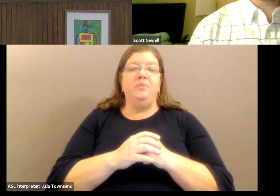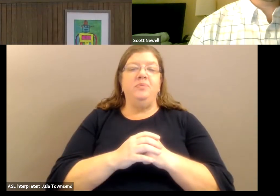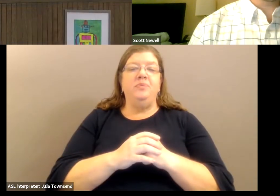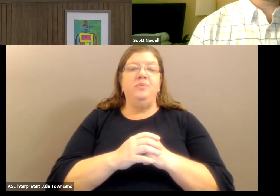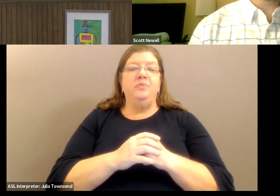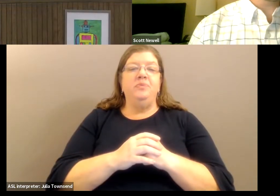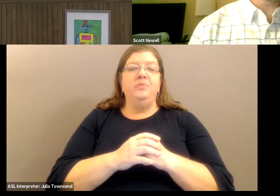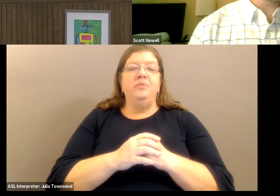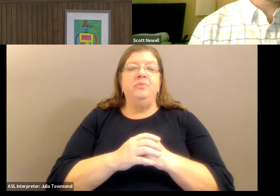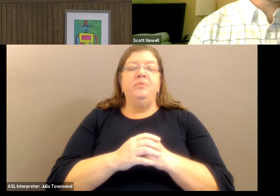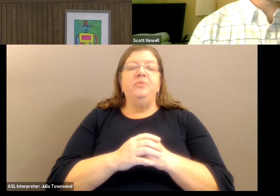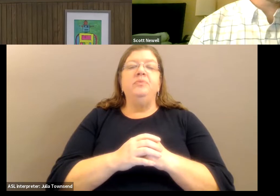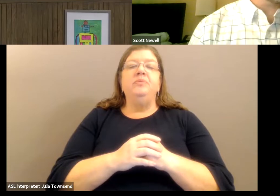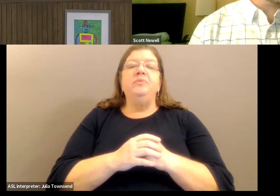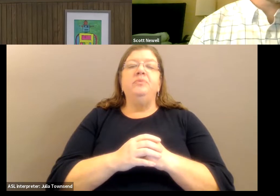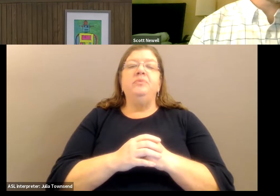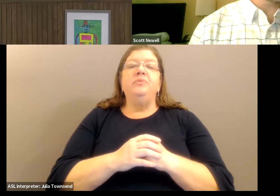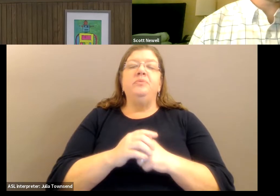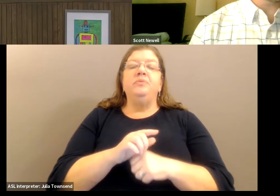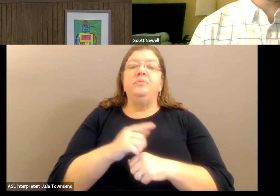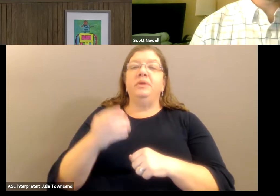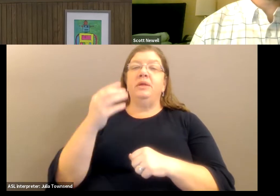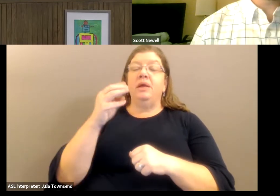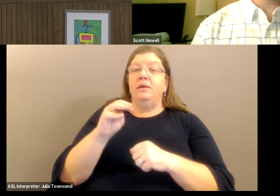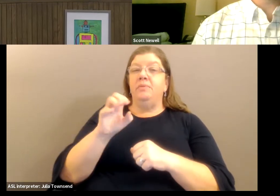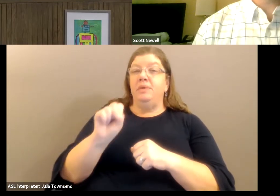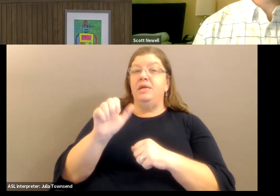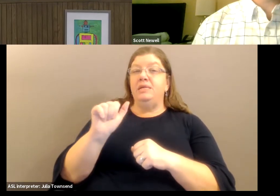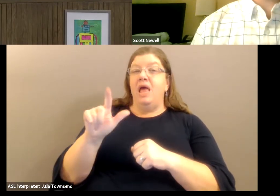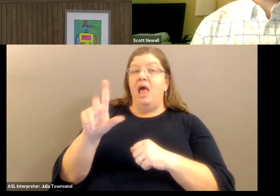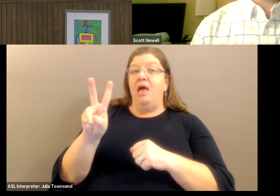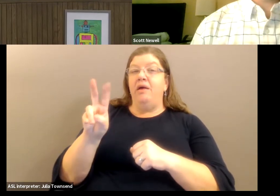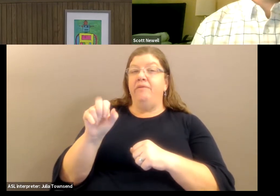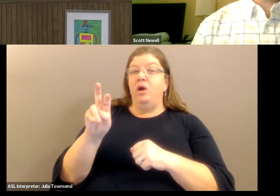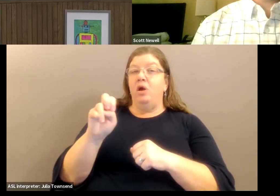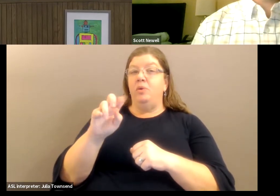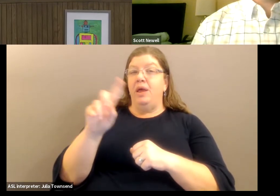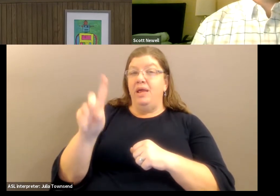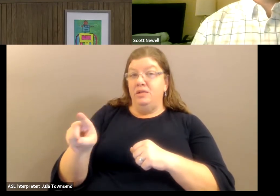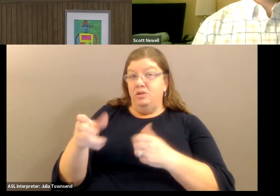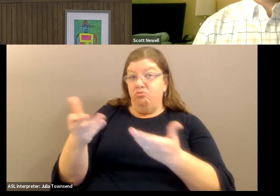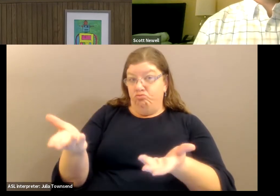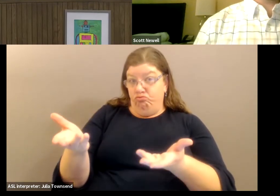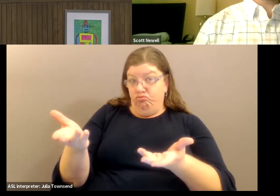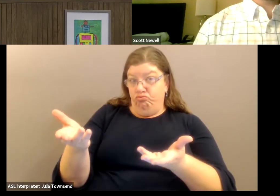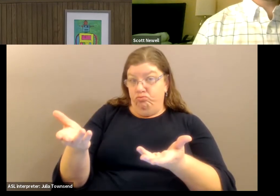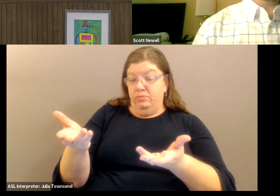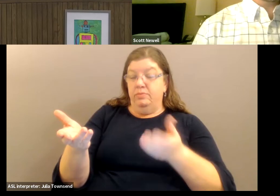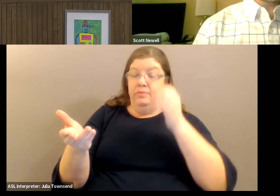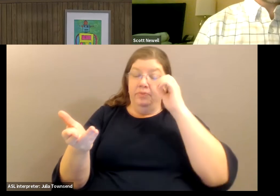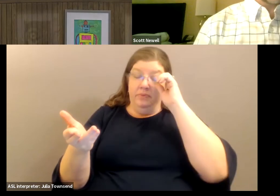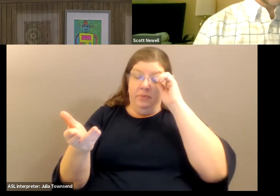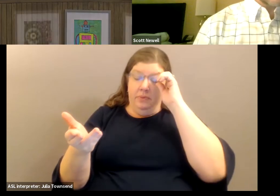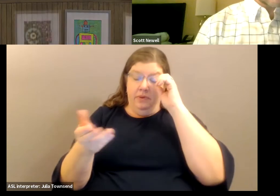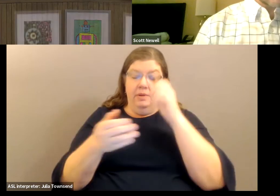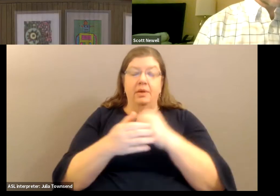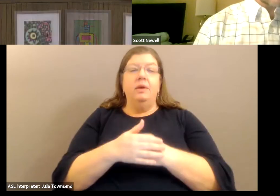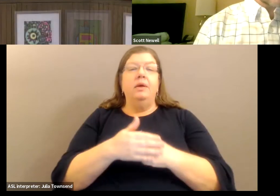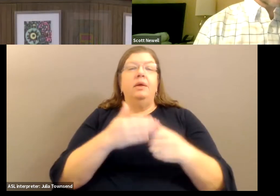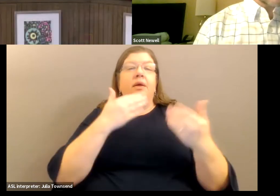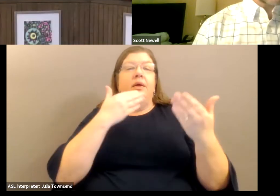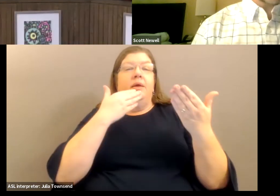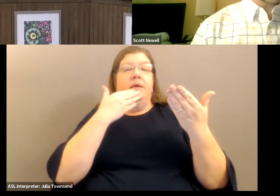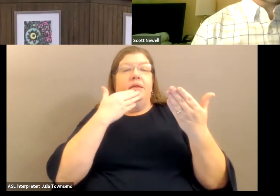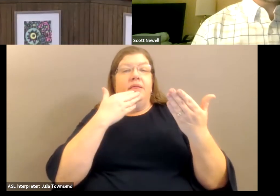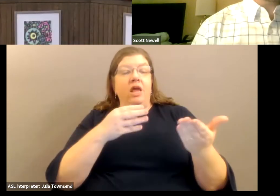I would like to have Ms. Alvarez speak. Thank you. Oh, okay. Thank you. Thank you,